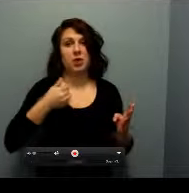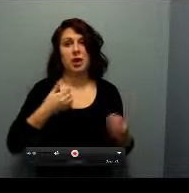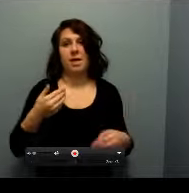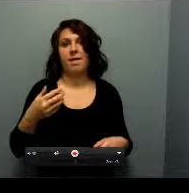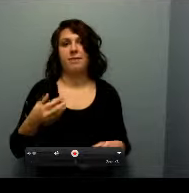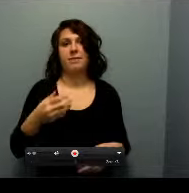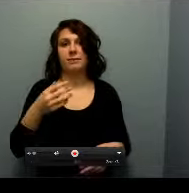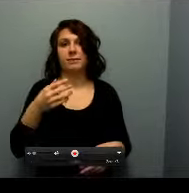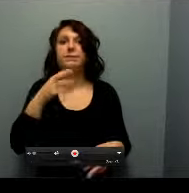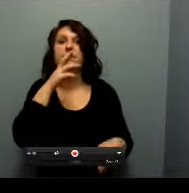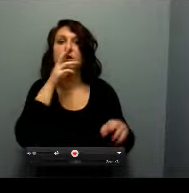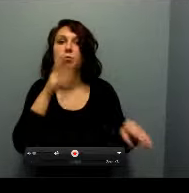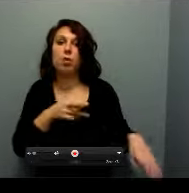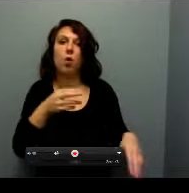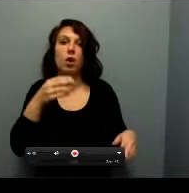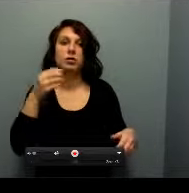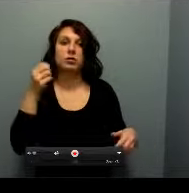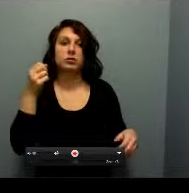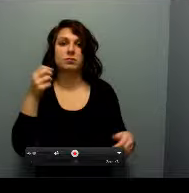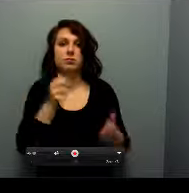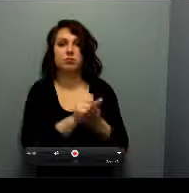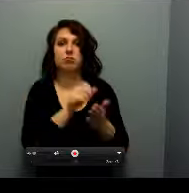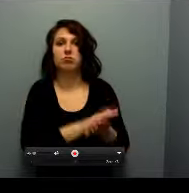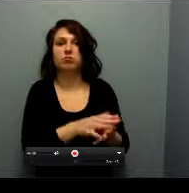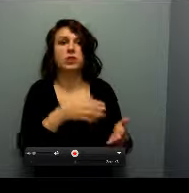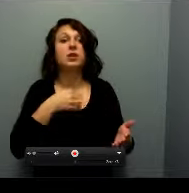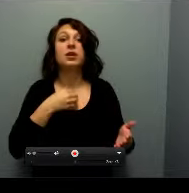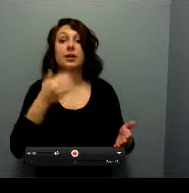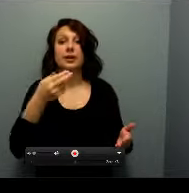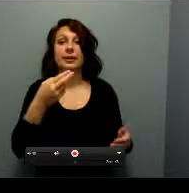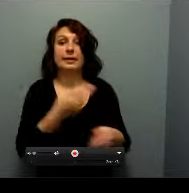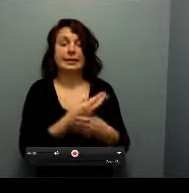record. This will go into the person's file.